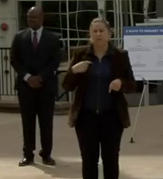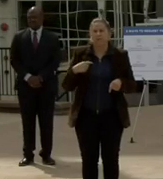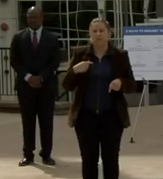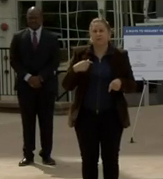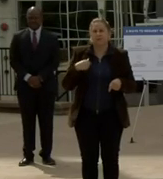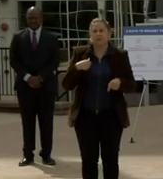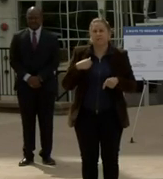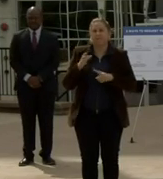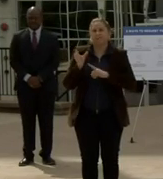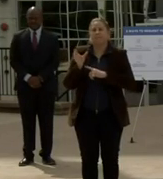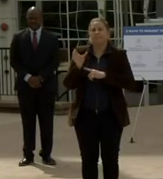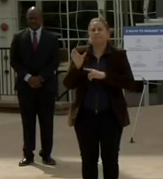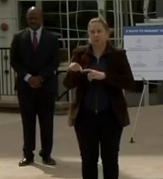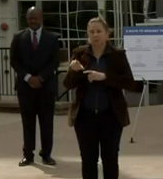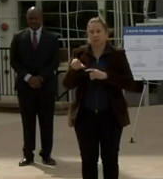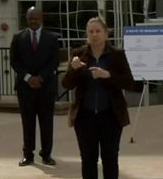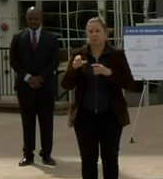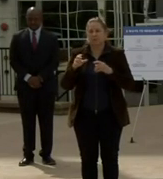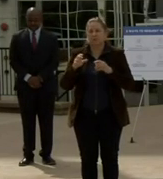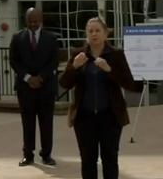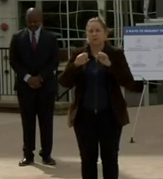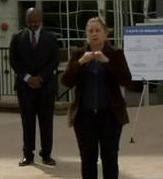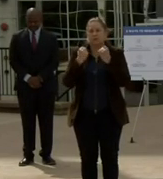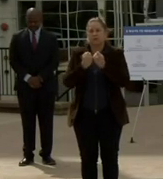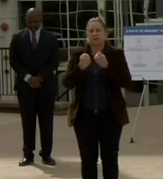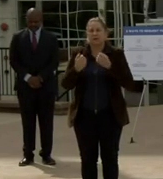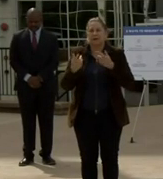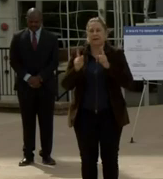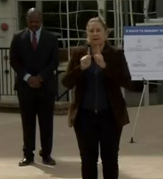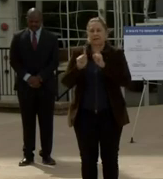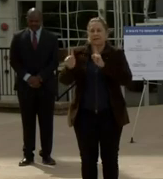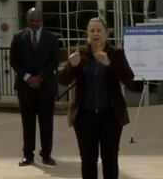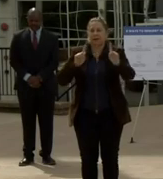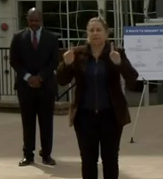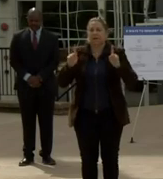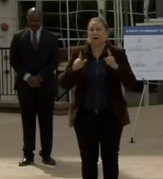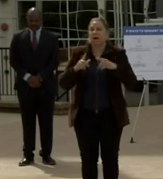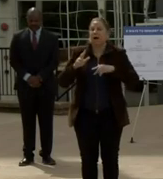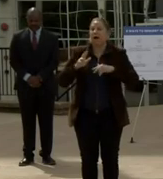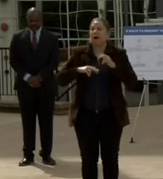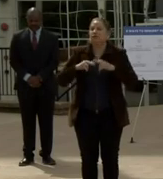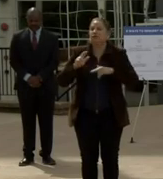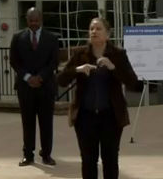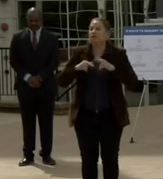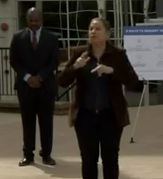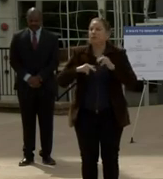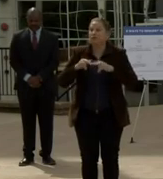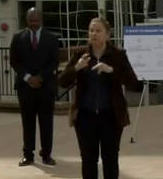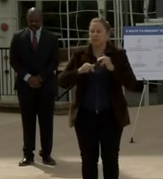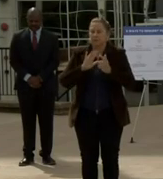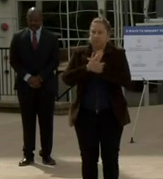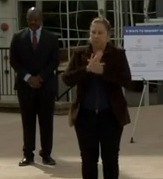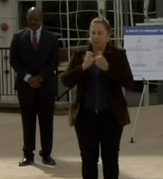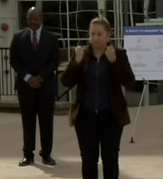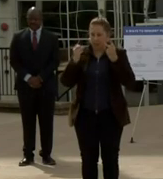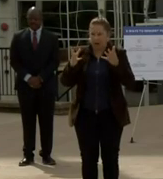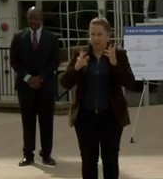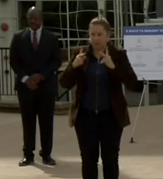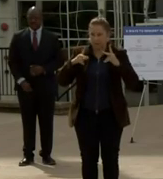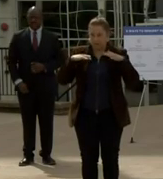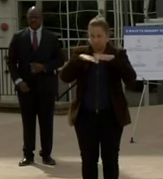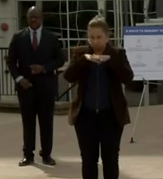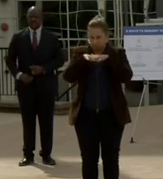distancing requirements as it relates to construction, including large gatherings and proper spacing. We continue to have